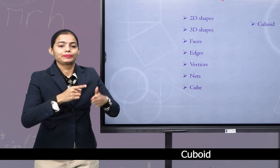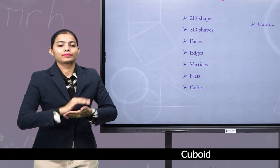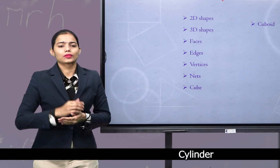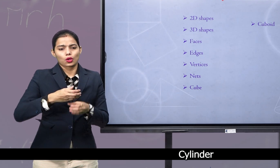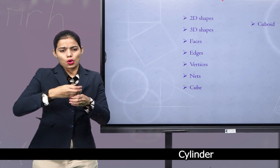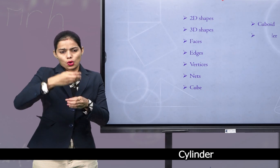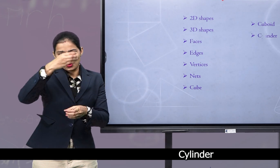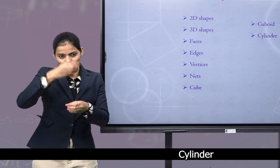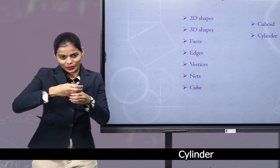cylinder,